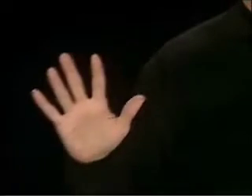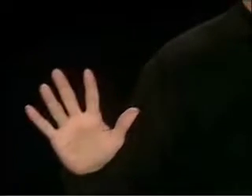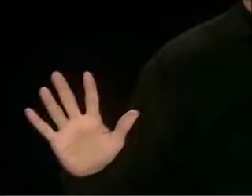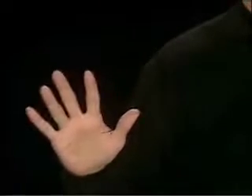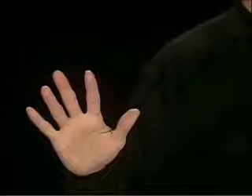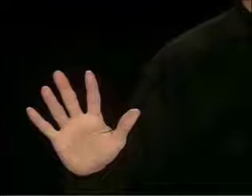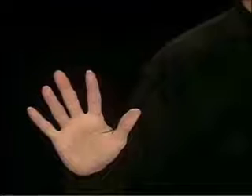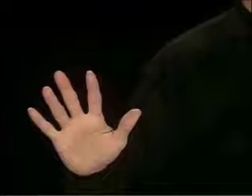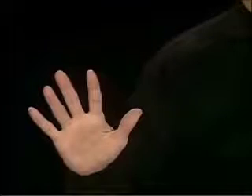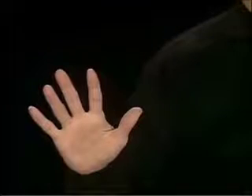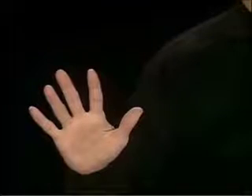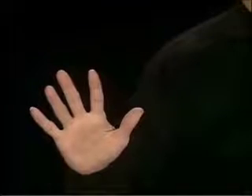55,